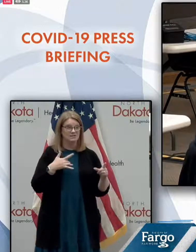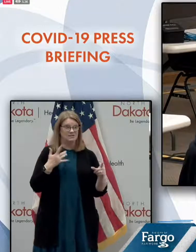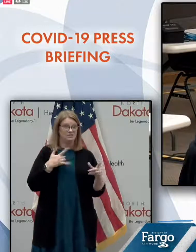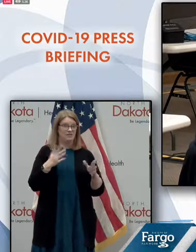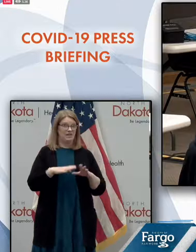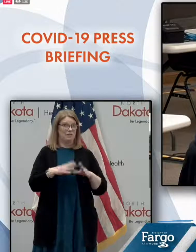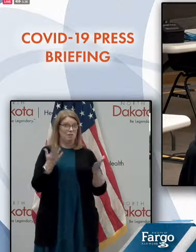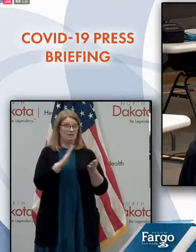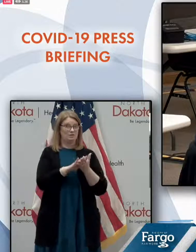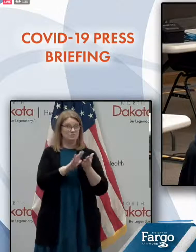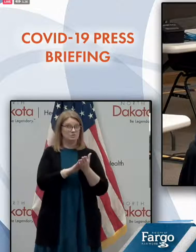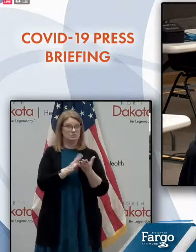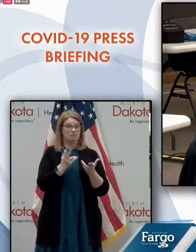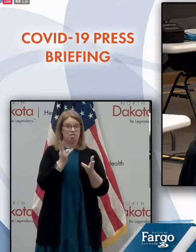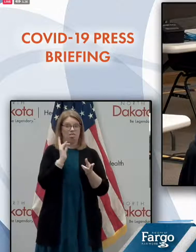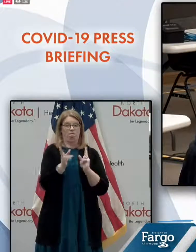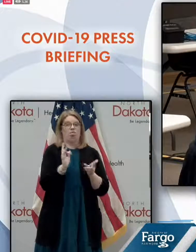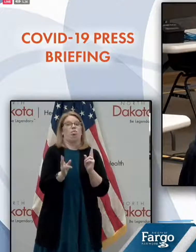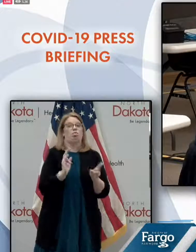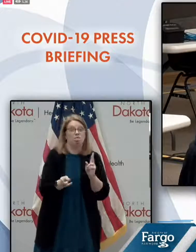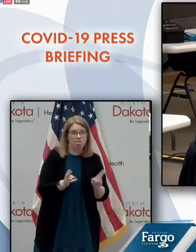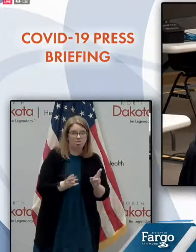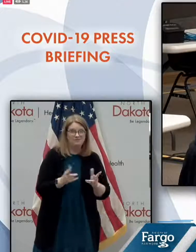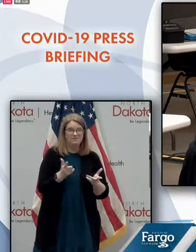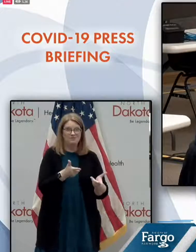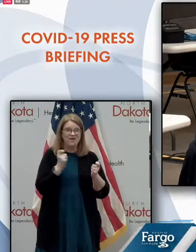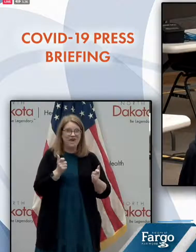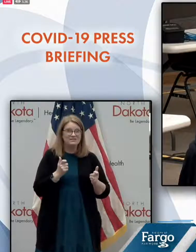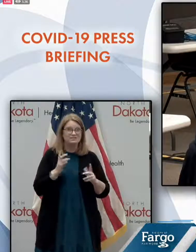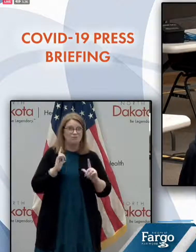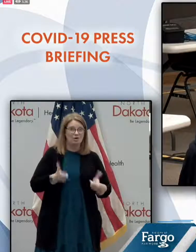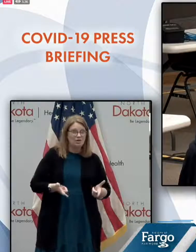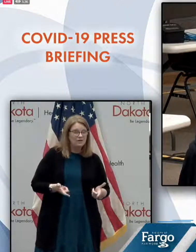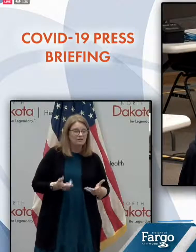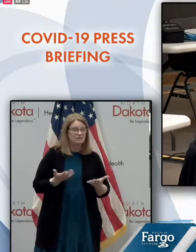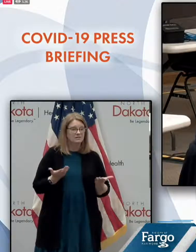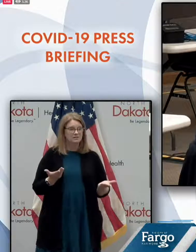up schools too early, and would it help?